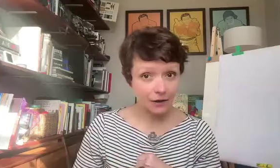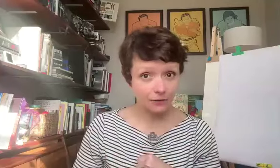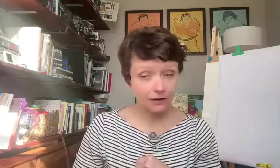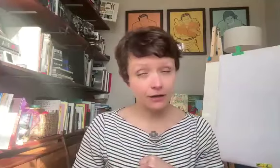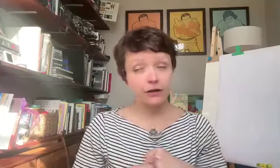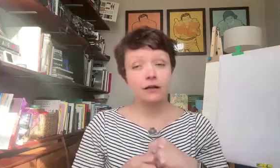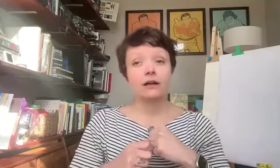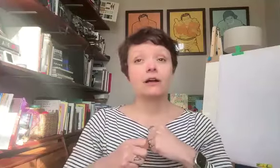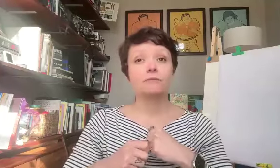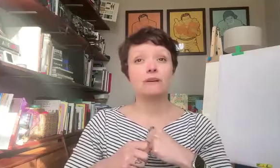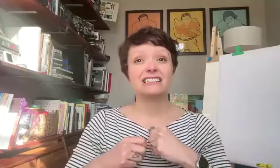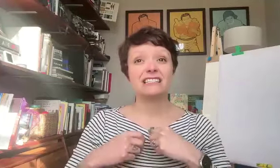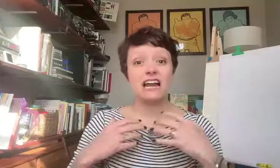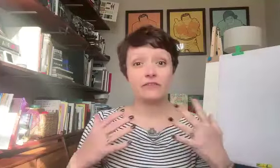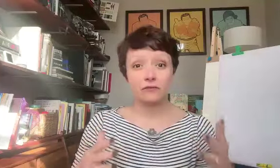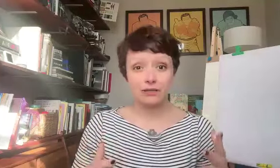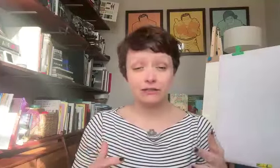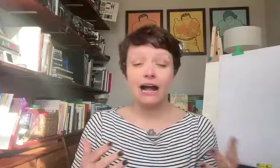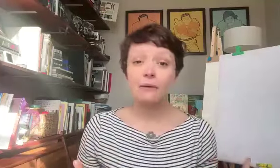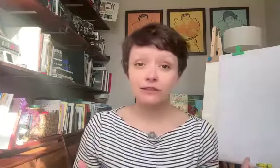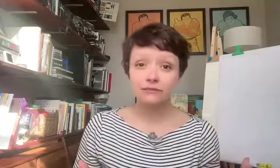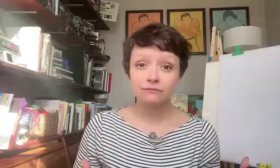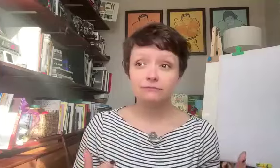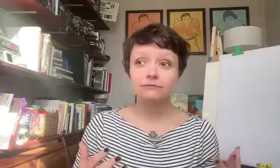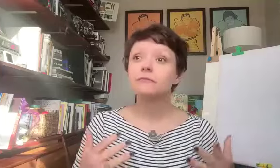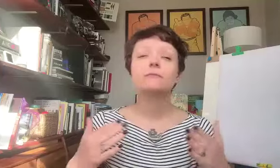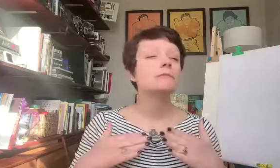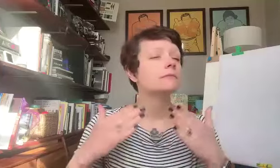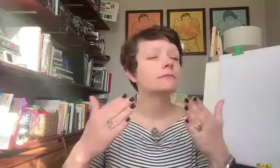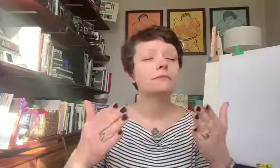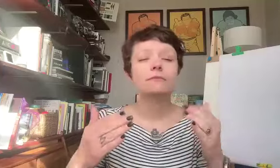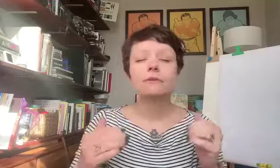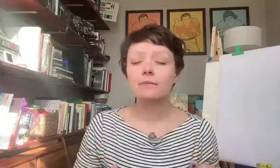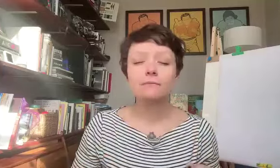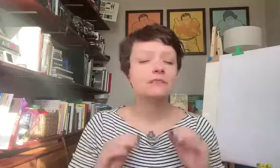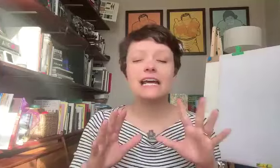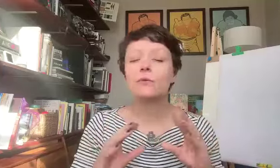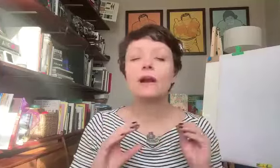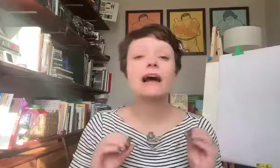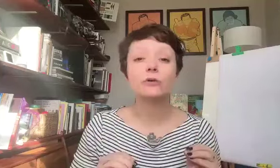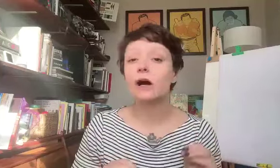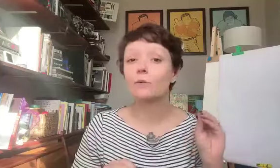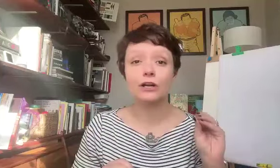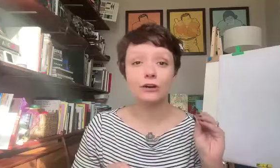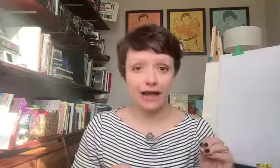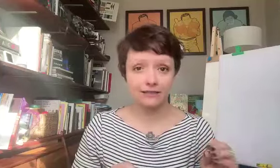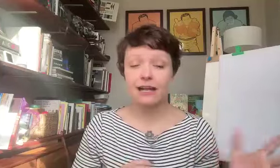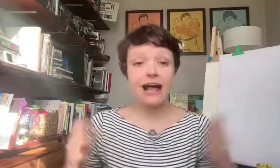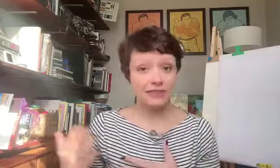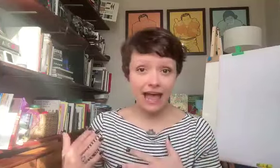down because it's a lot of information. However, come take whatever you want where you're at. At the